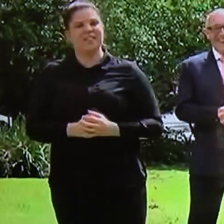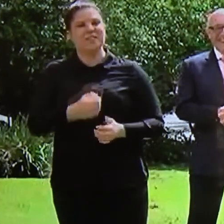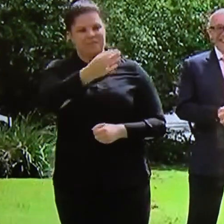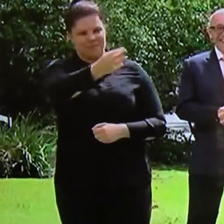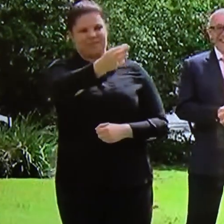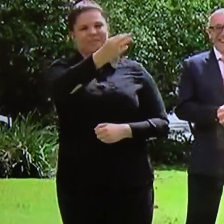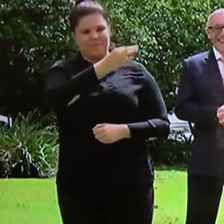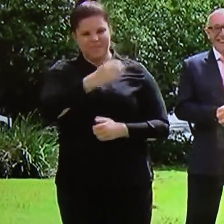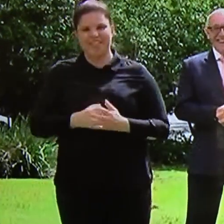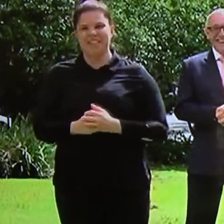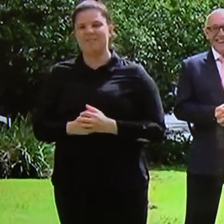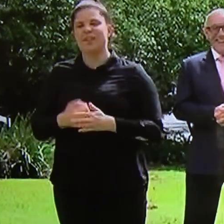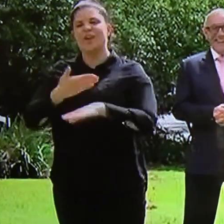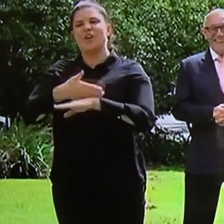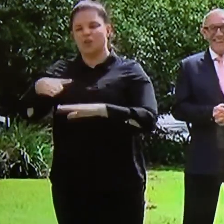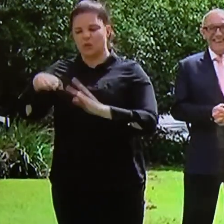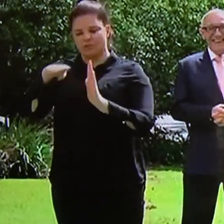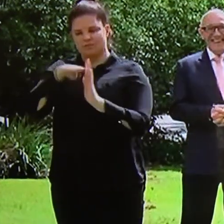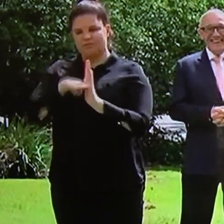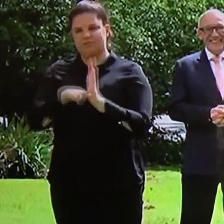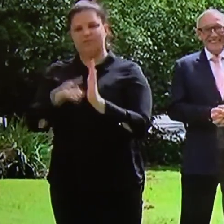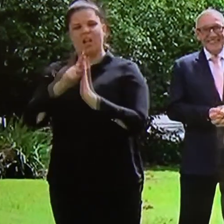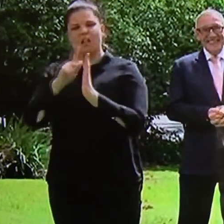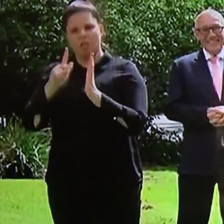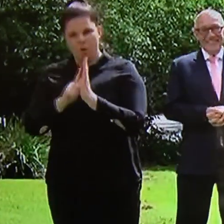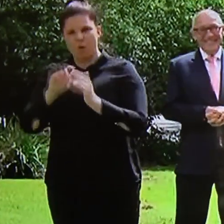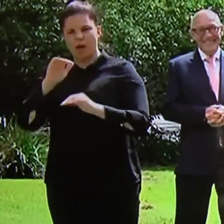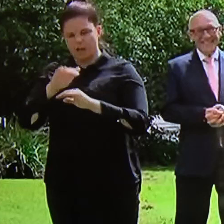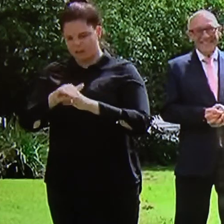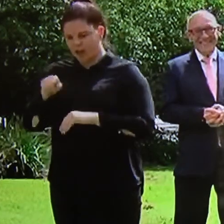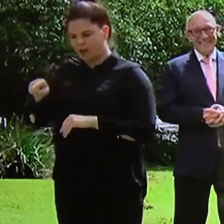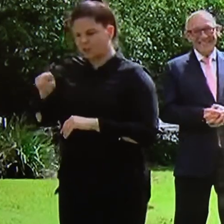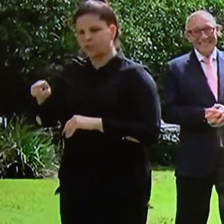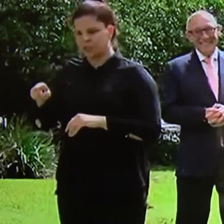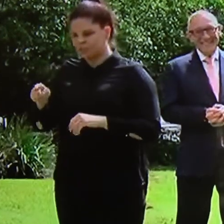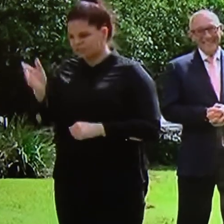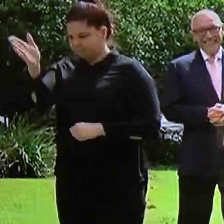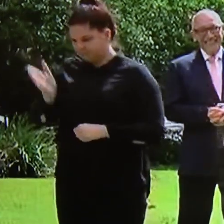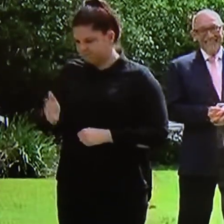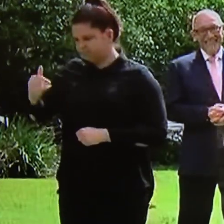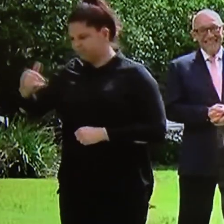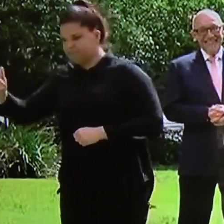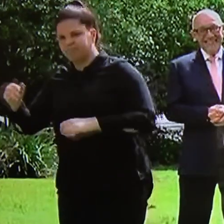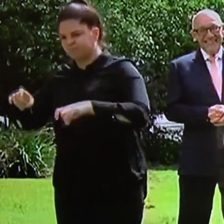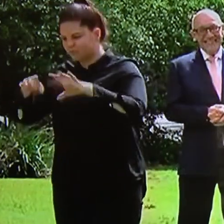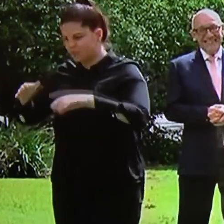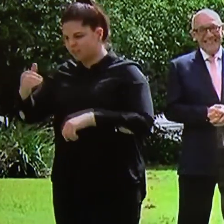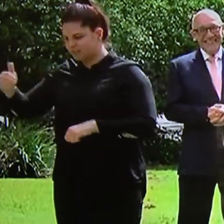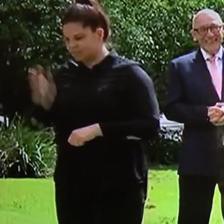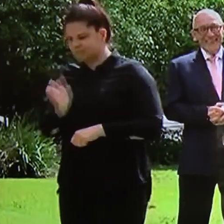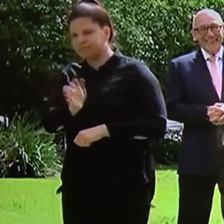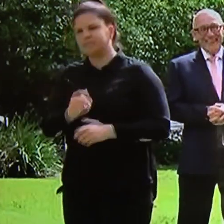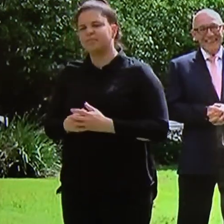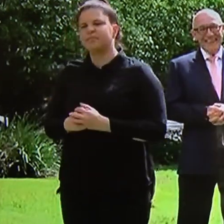In terms of the new border regulations that the Premier signed off on at National Cabinet, do you concede that meant New South Wales Health did